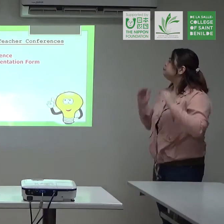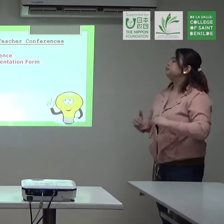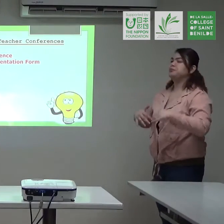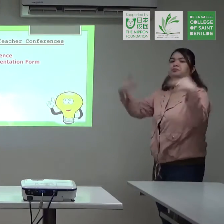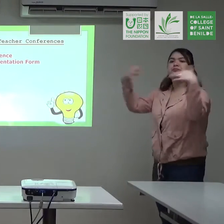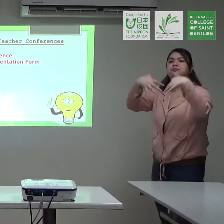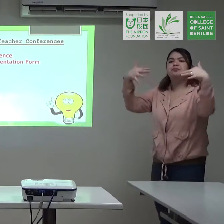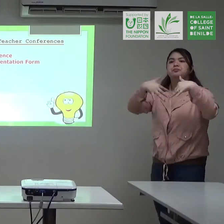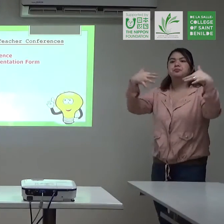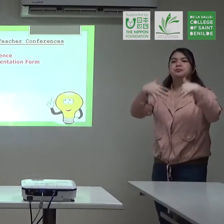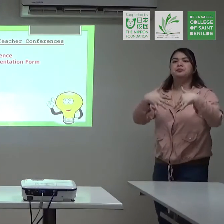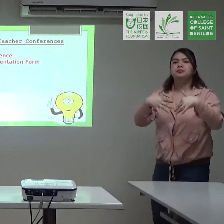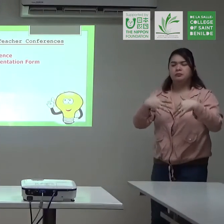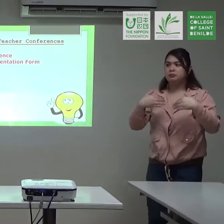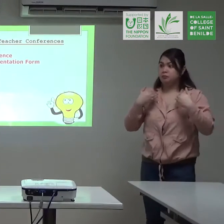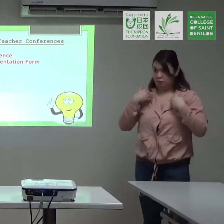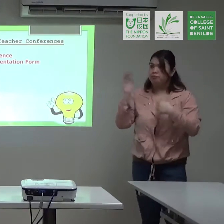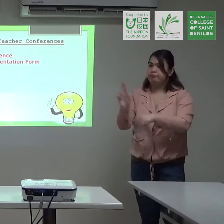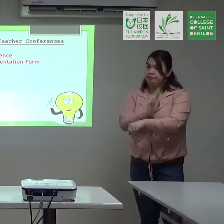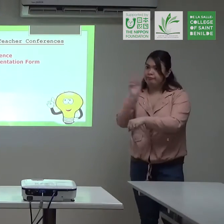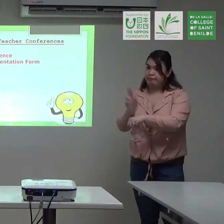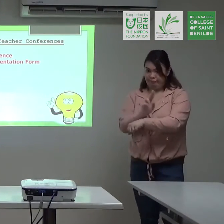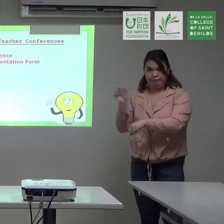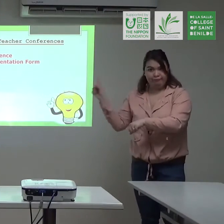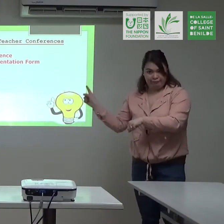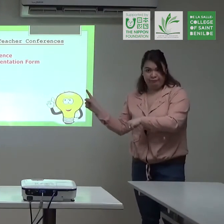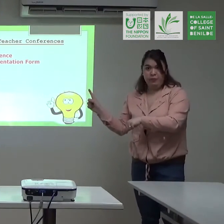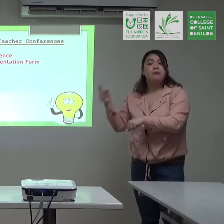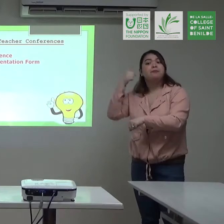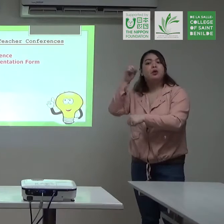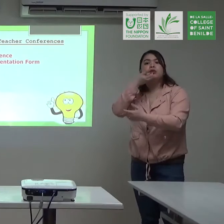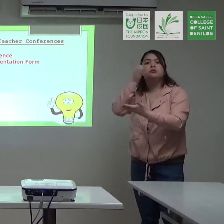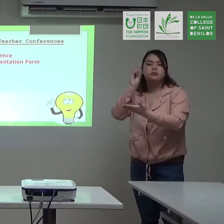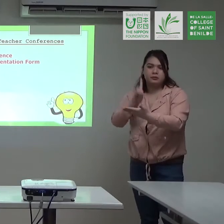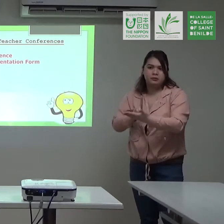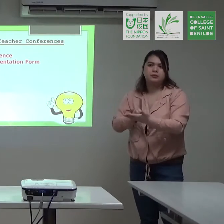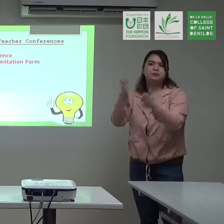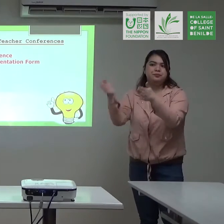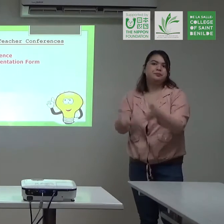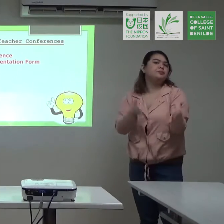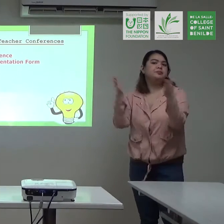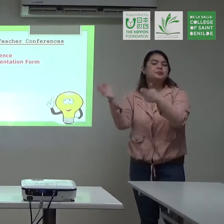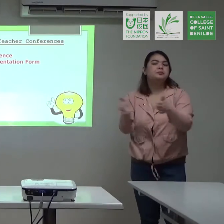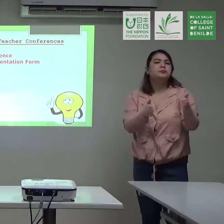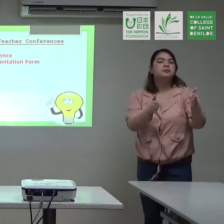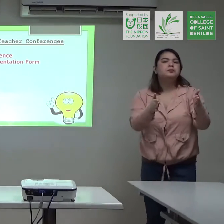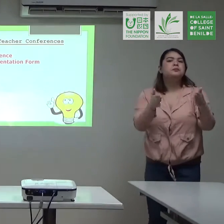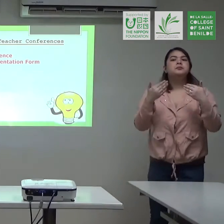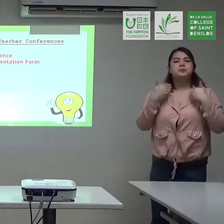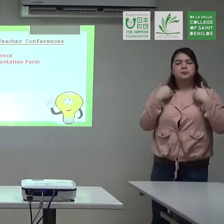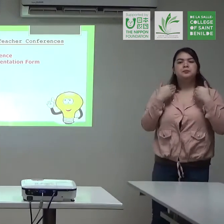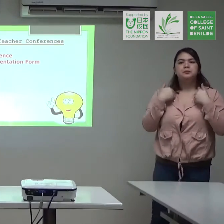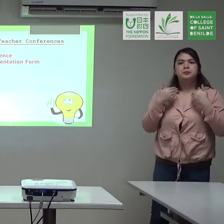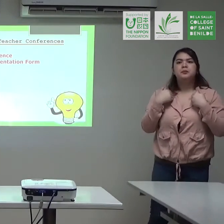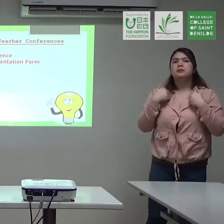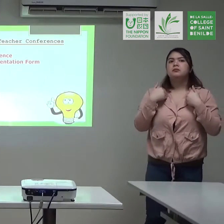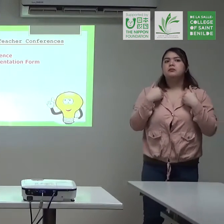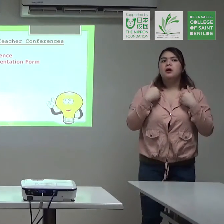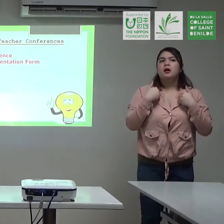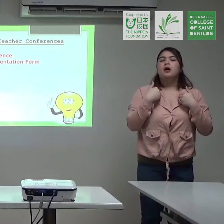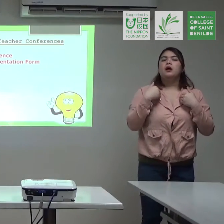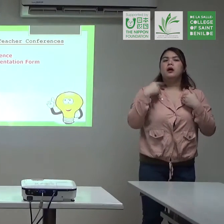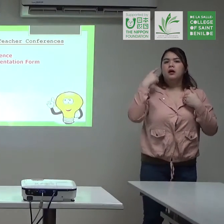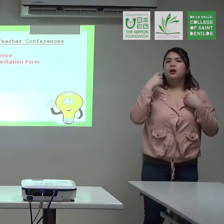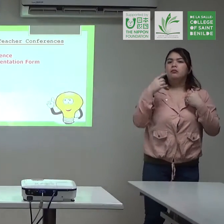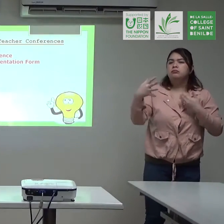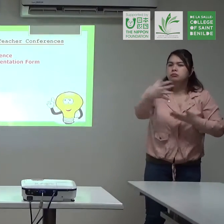Conferences. You do conferences as well as documentation. So you come up with a common